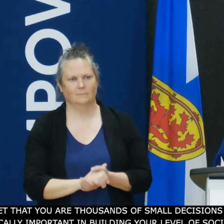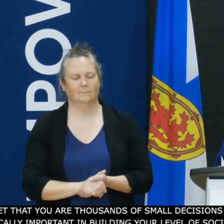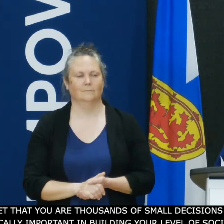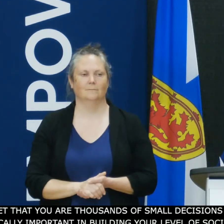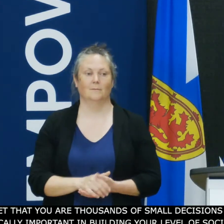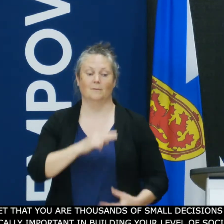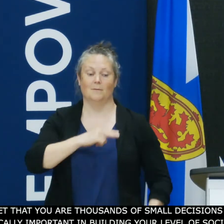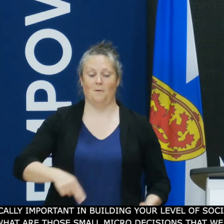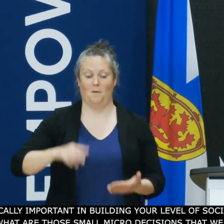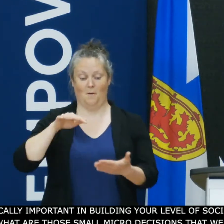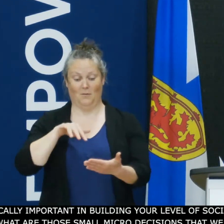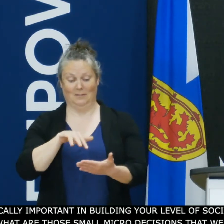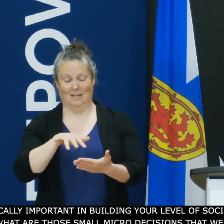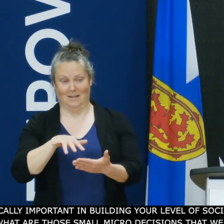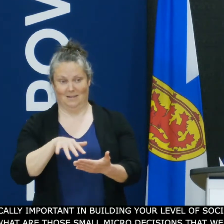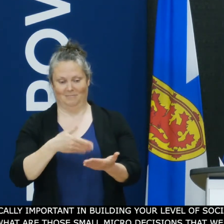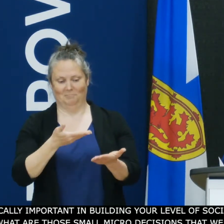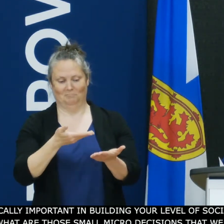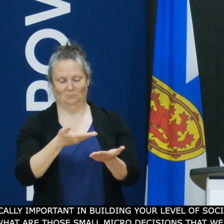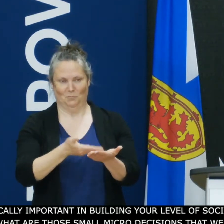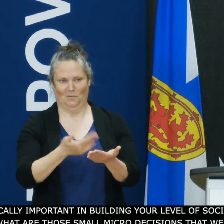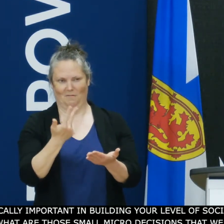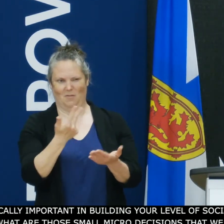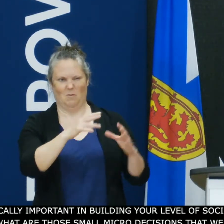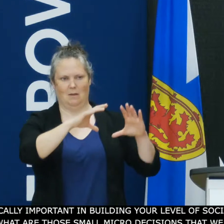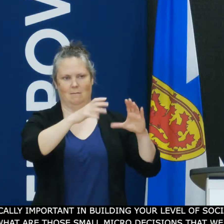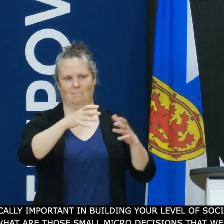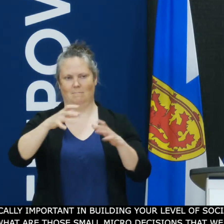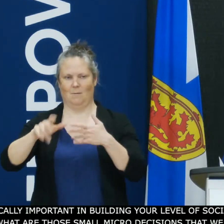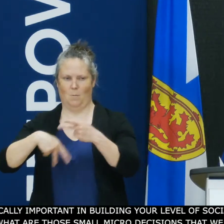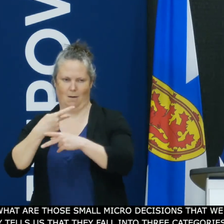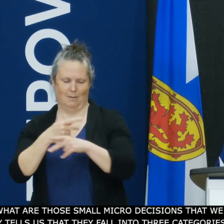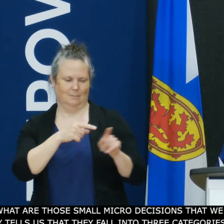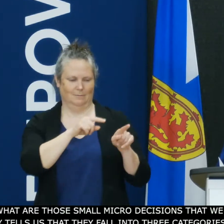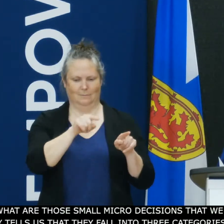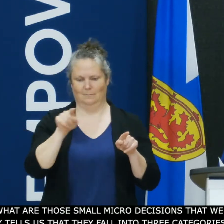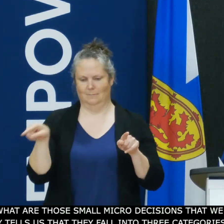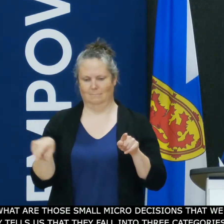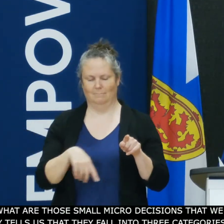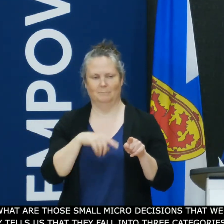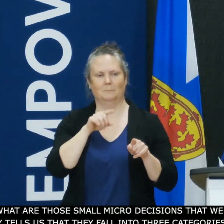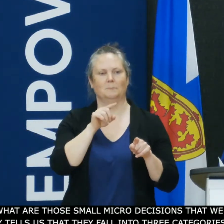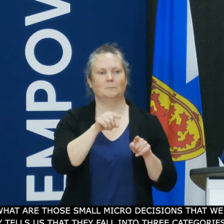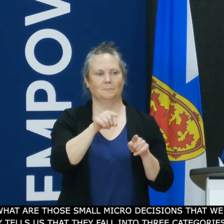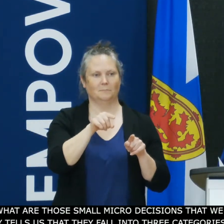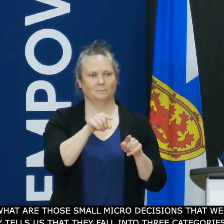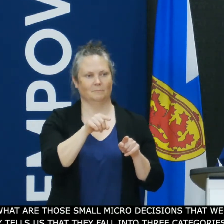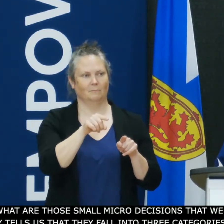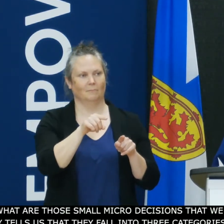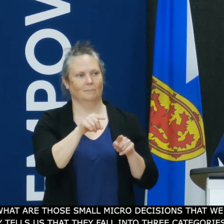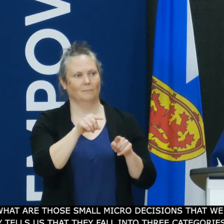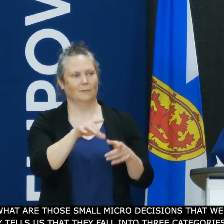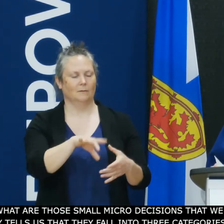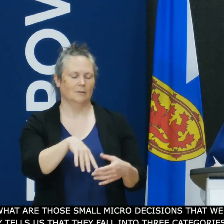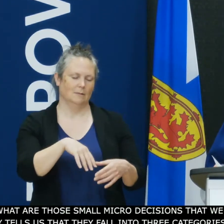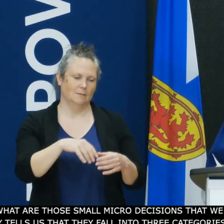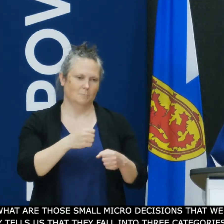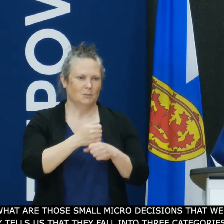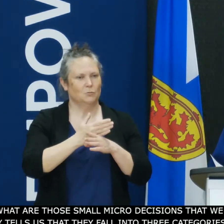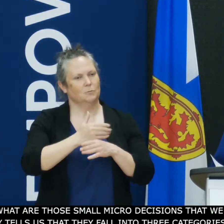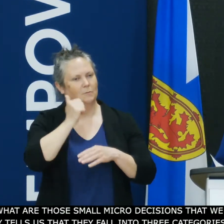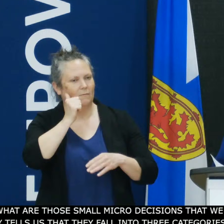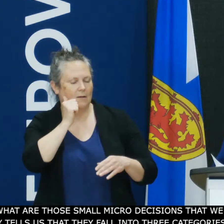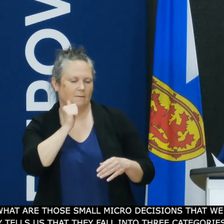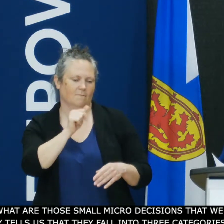3 categories. And again, my ask of you, number 1 is spend quality time with the important people in your